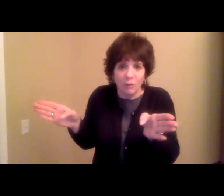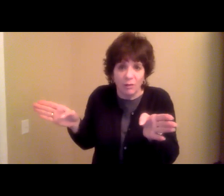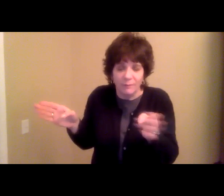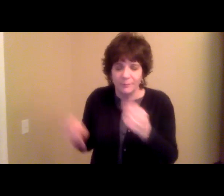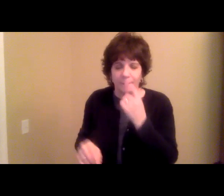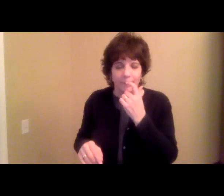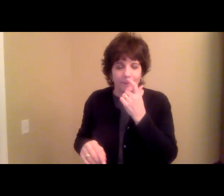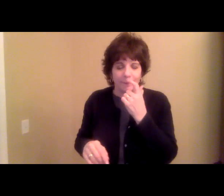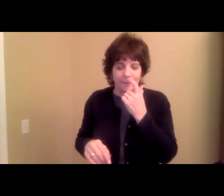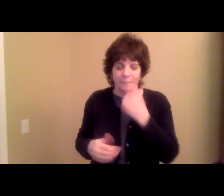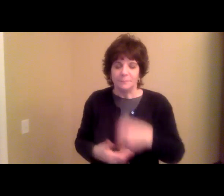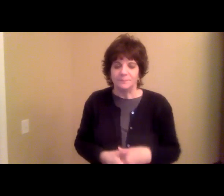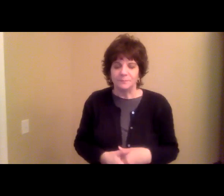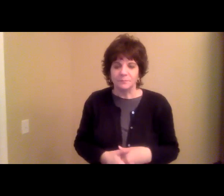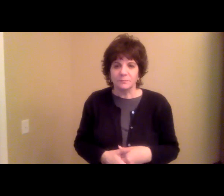to